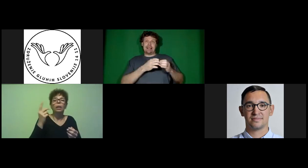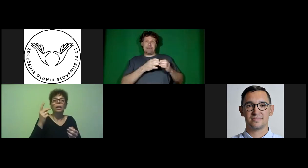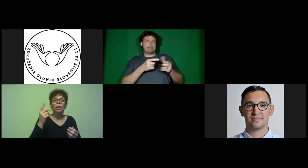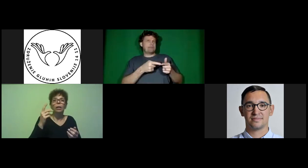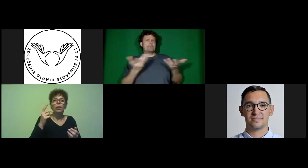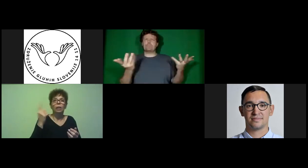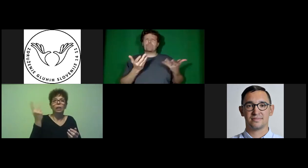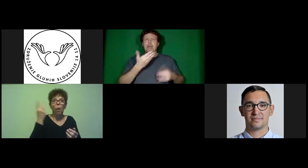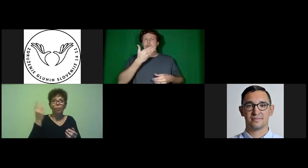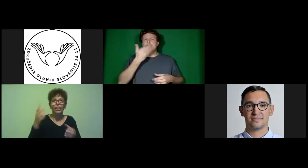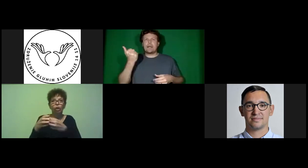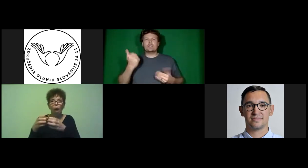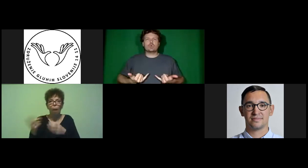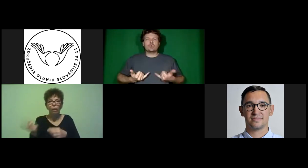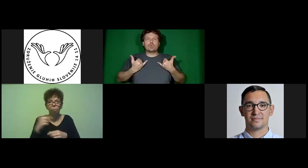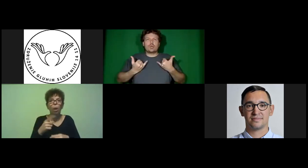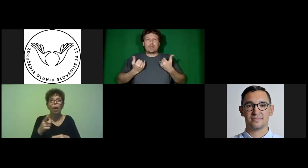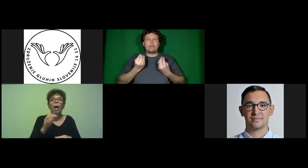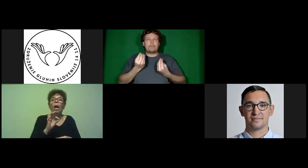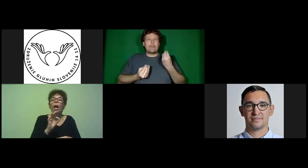from Slovenia, from Ljubljana.